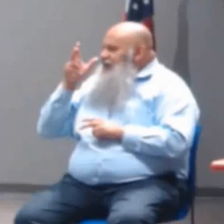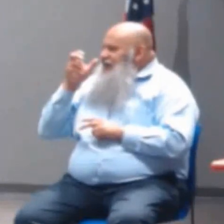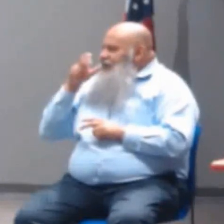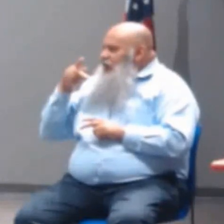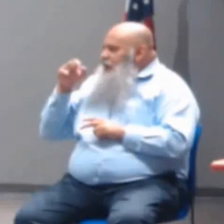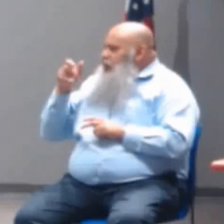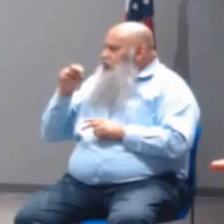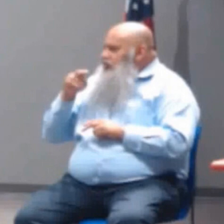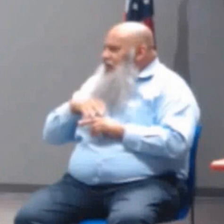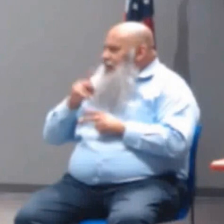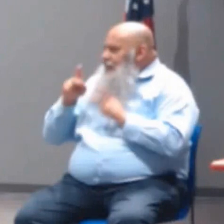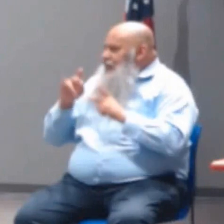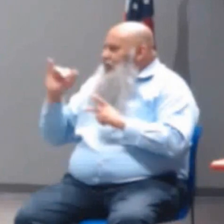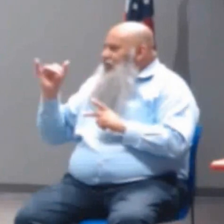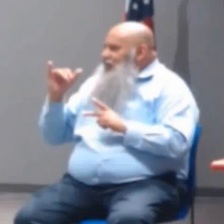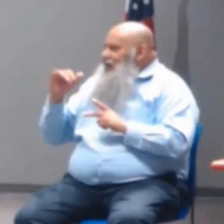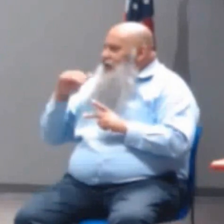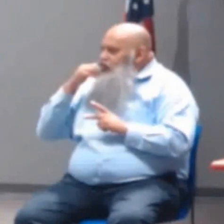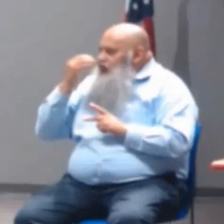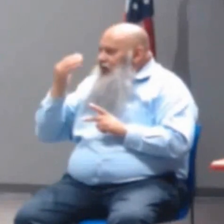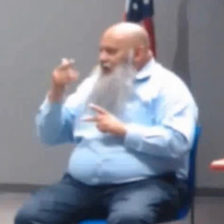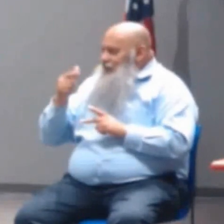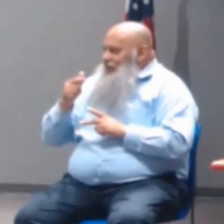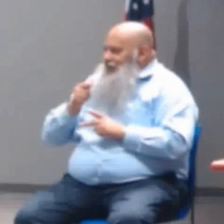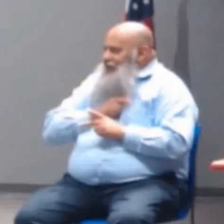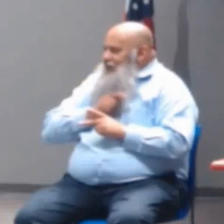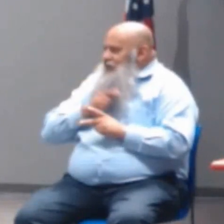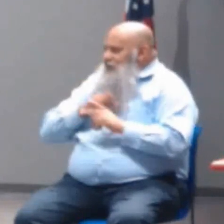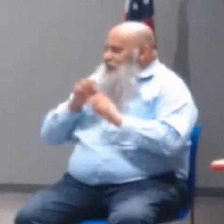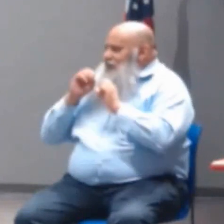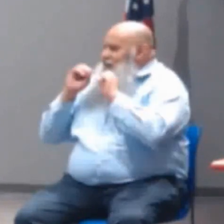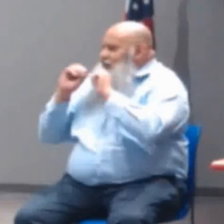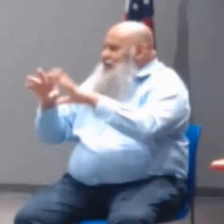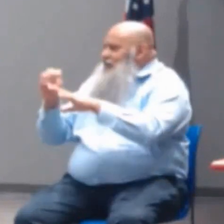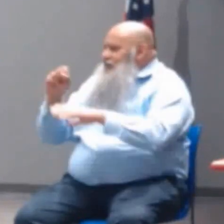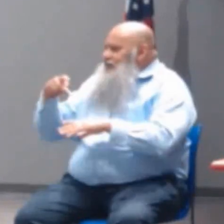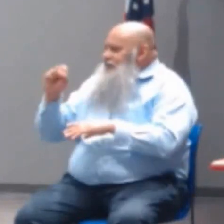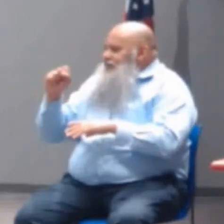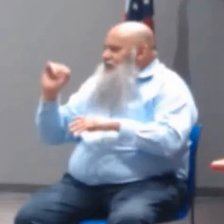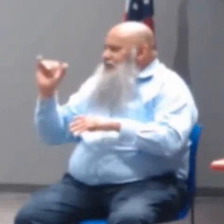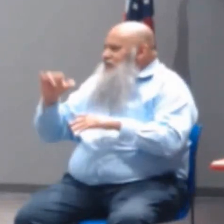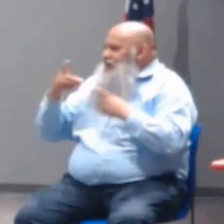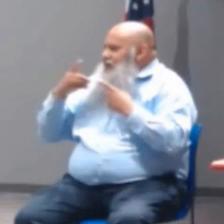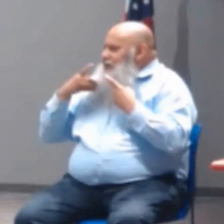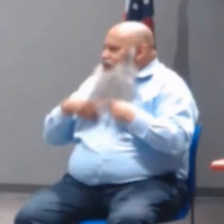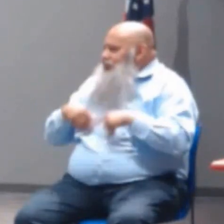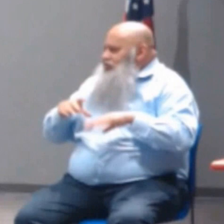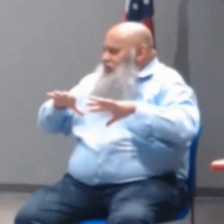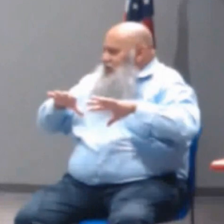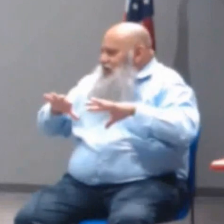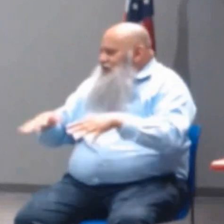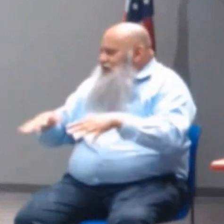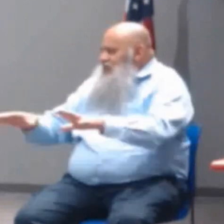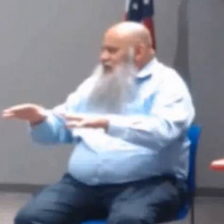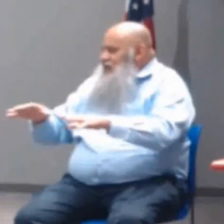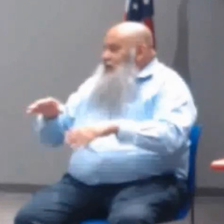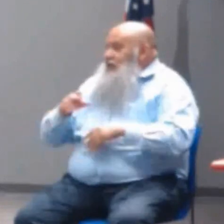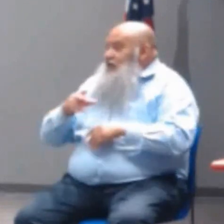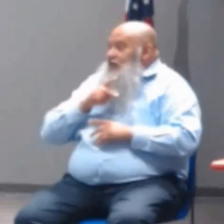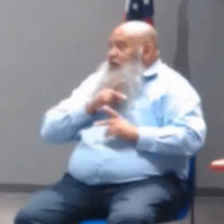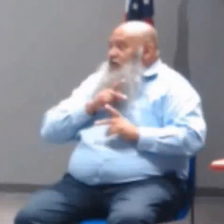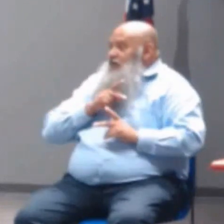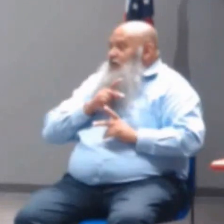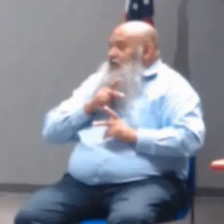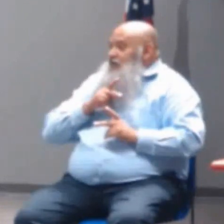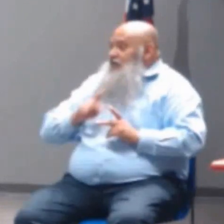like shame and guilt. And they cast evil spells like depression and anxiety. And the princess and the prince